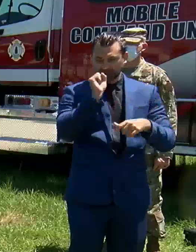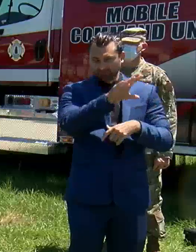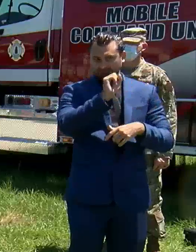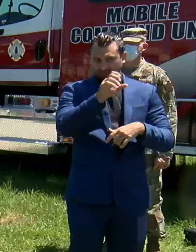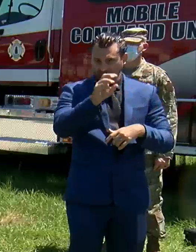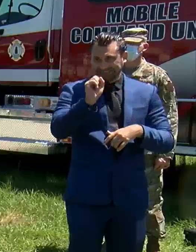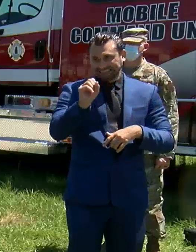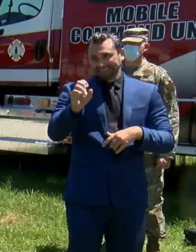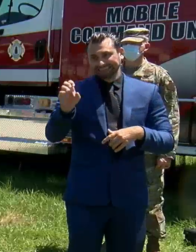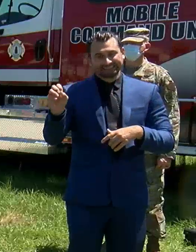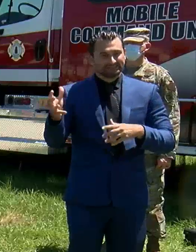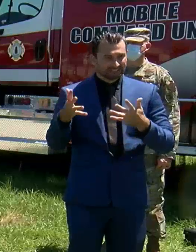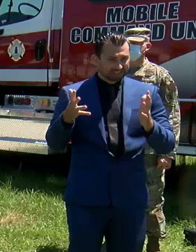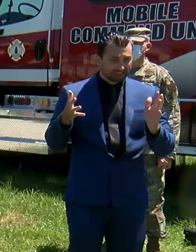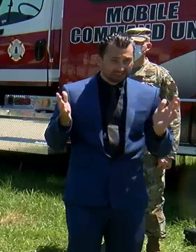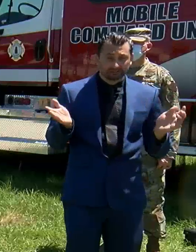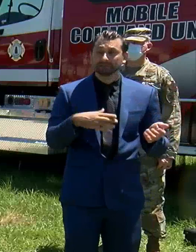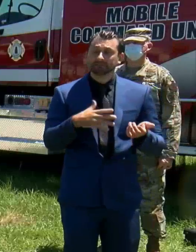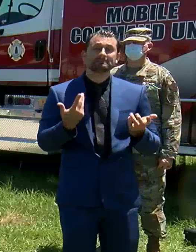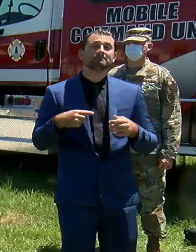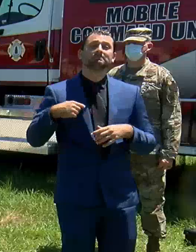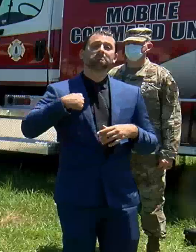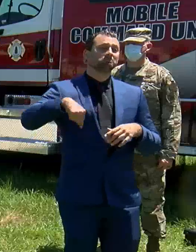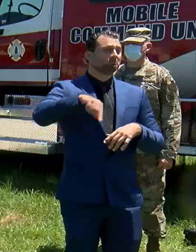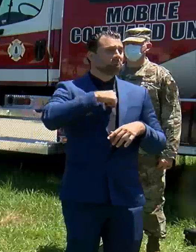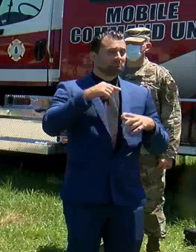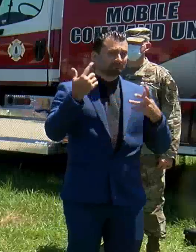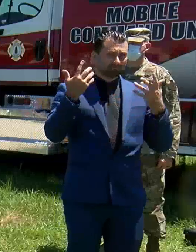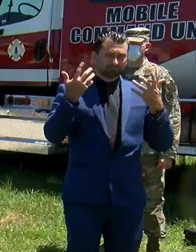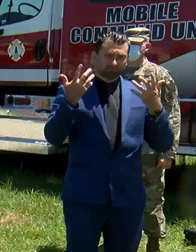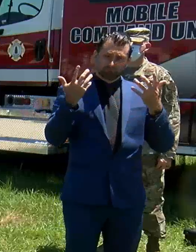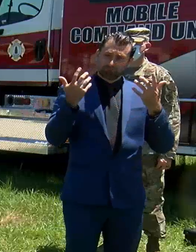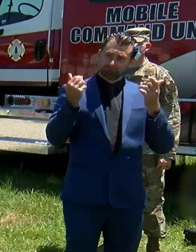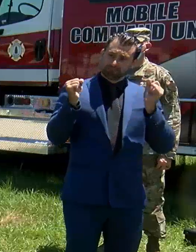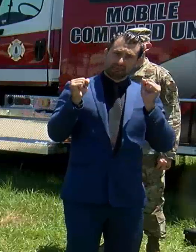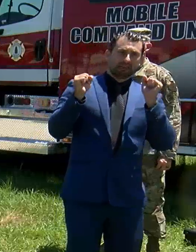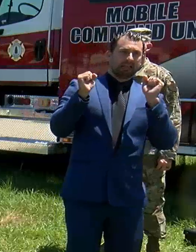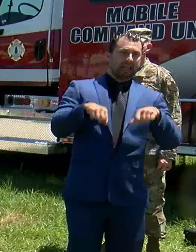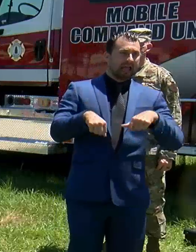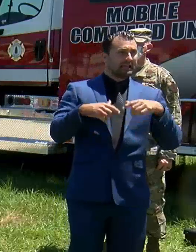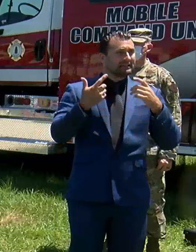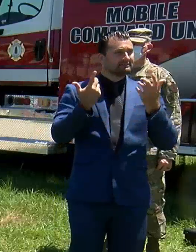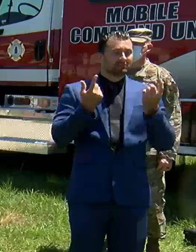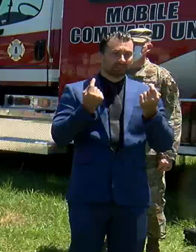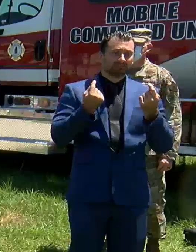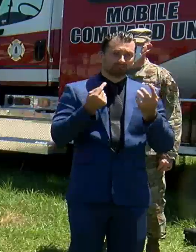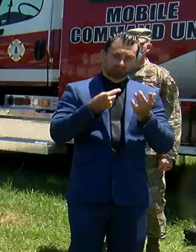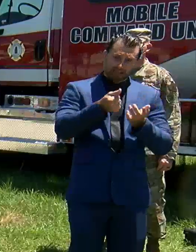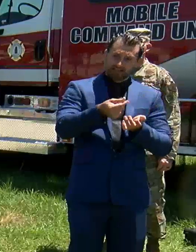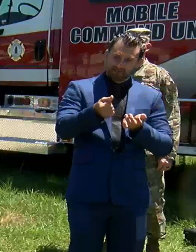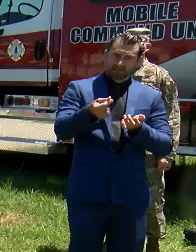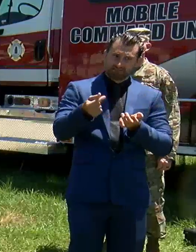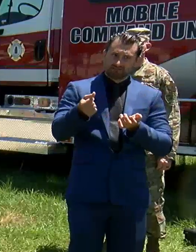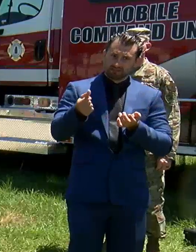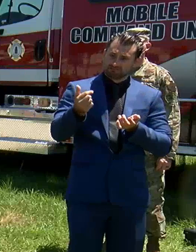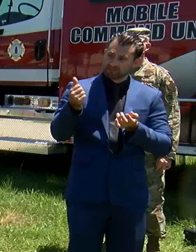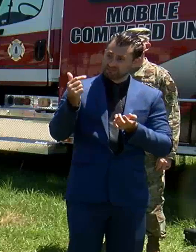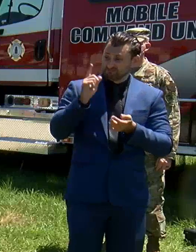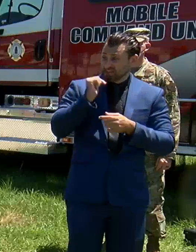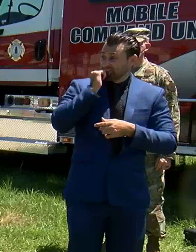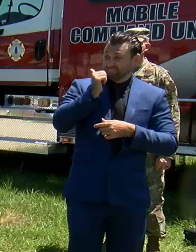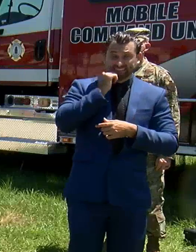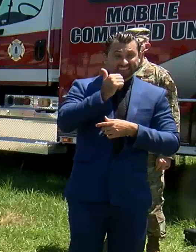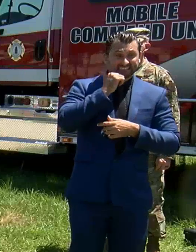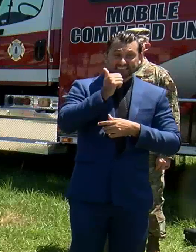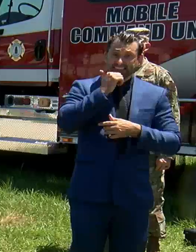to the point where, you know, we're able to just as a matter of course churn out payments every day at a good level, you know, then